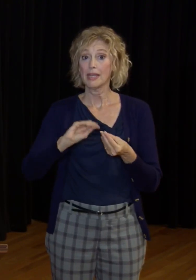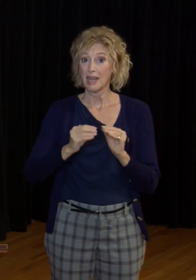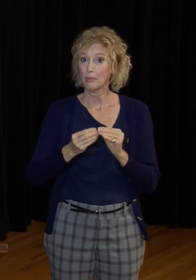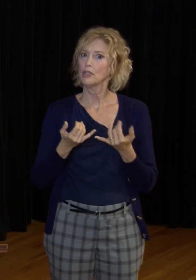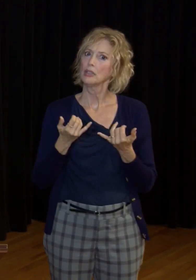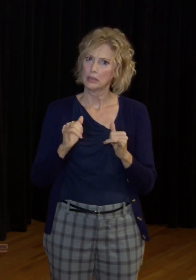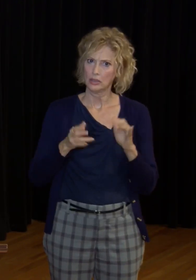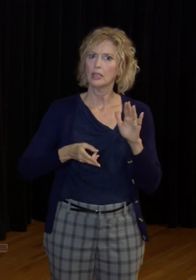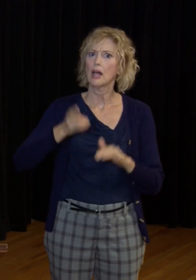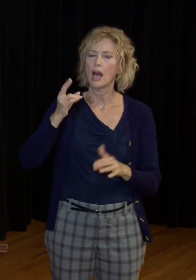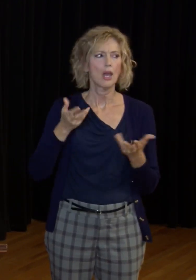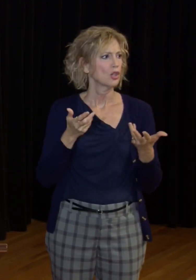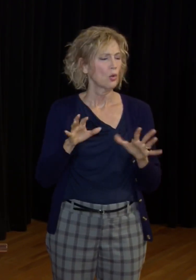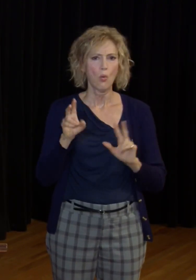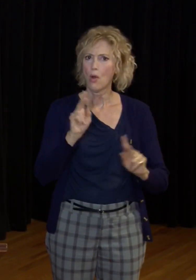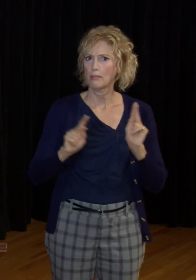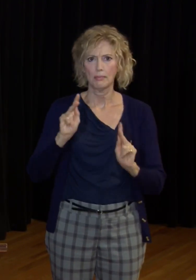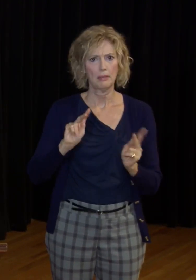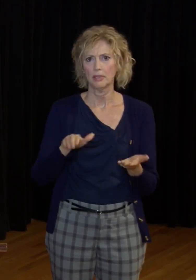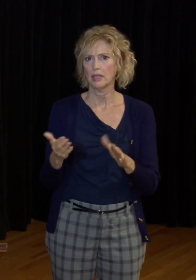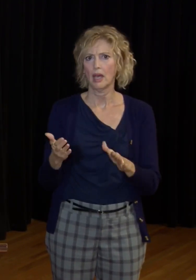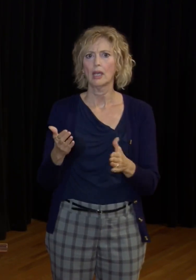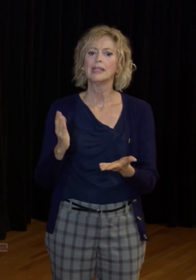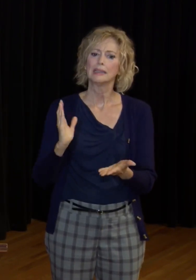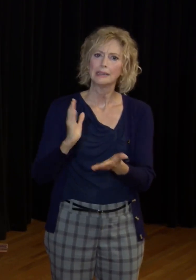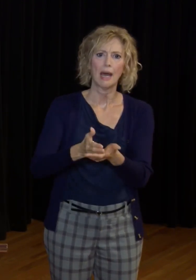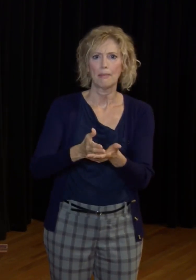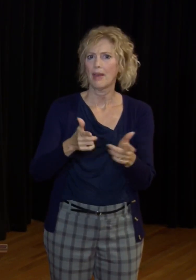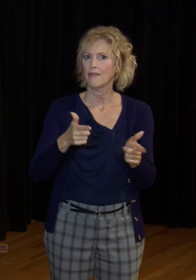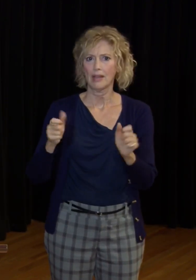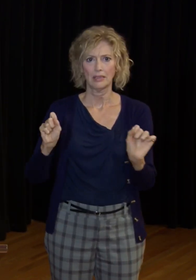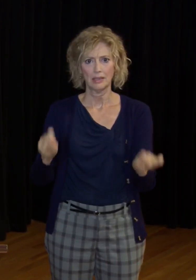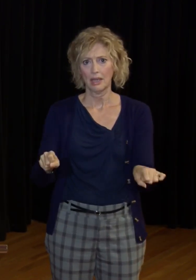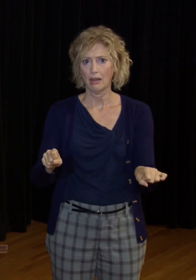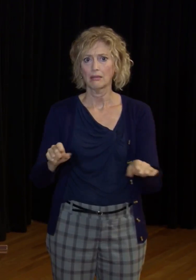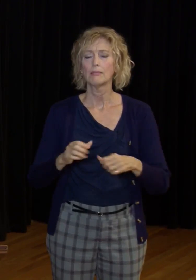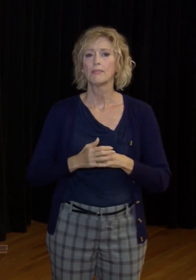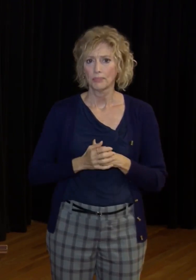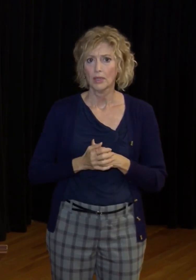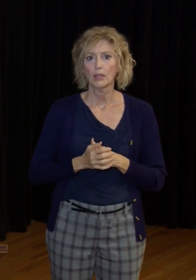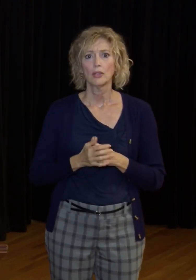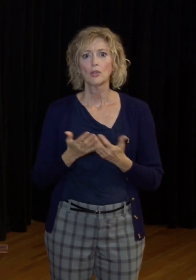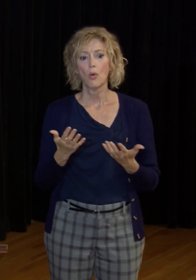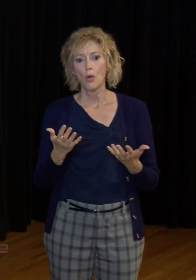anybody else dying. We want to stop that as fast as we possibly can. And so we're going to do everything we can to prevent that from